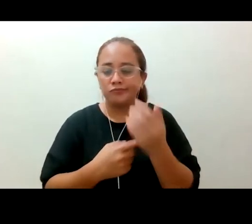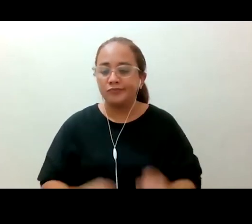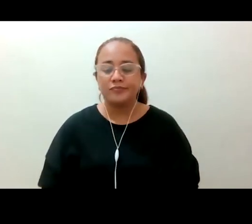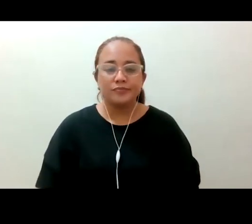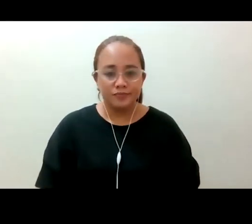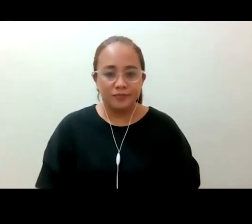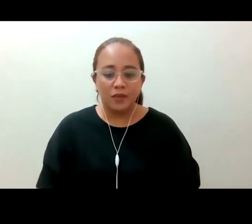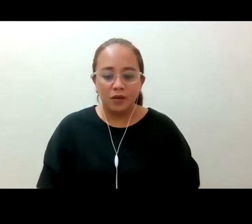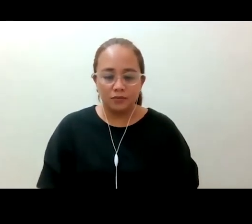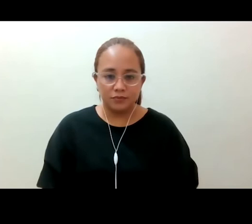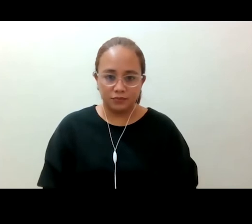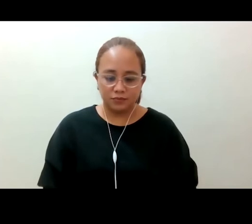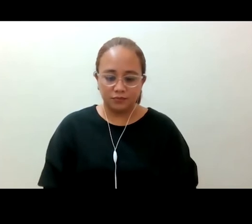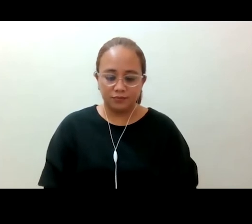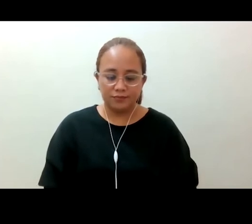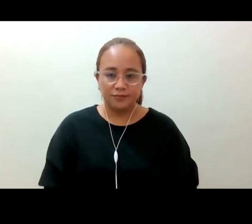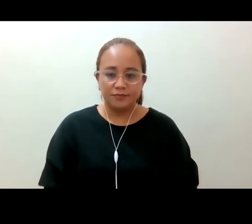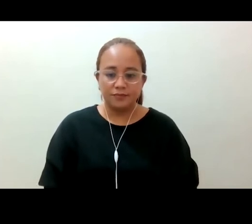I'll just put it up.